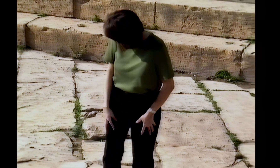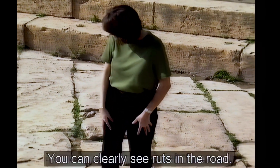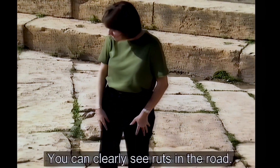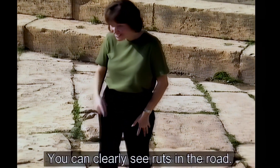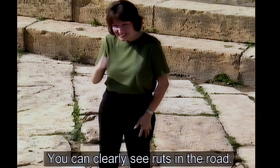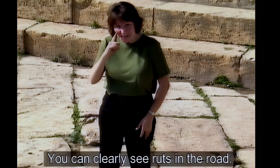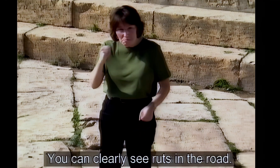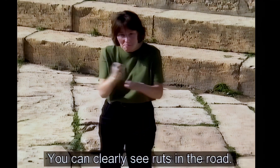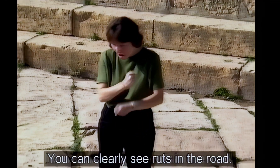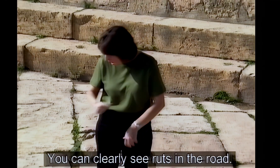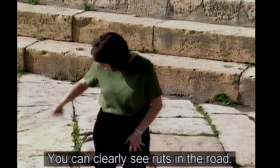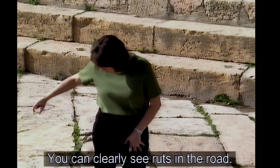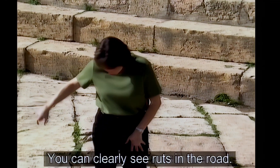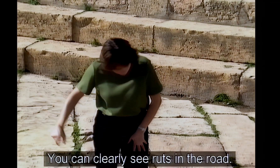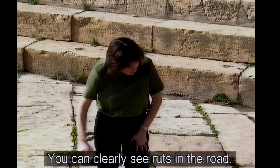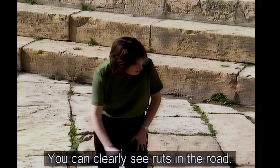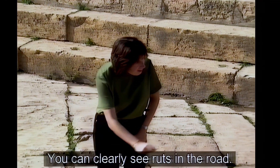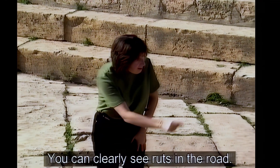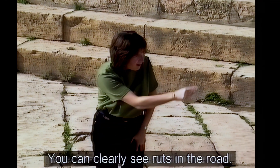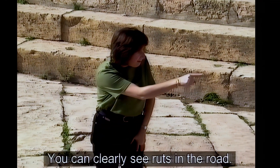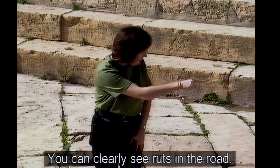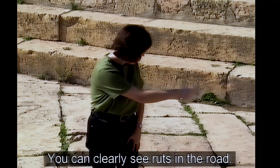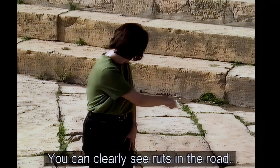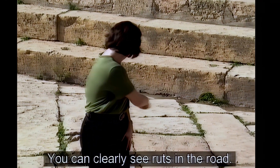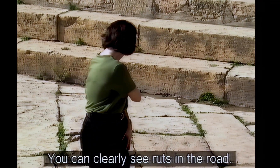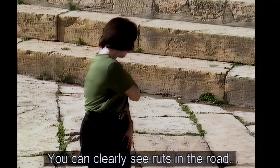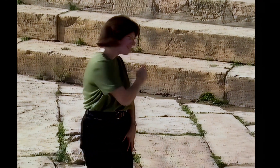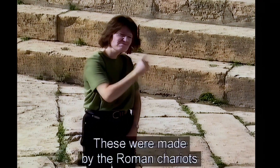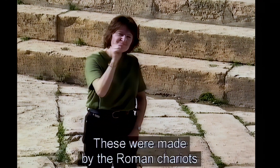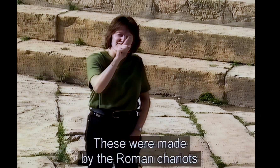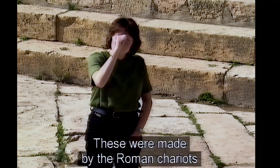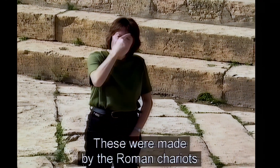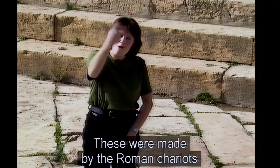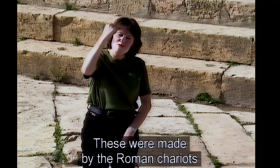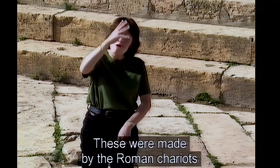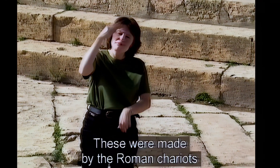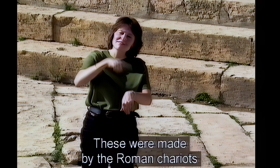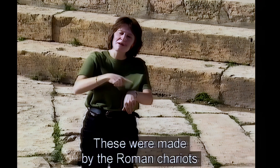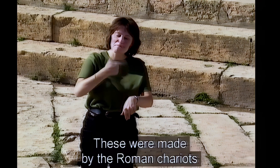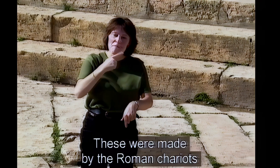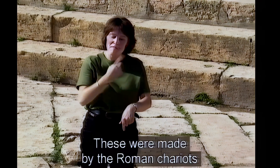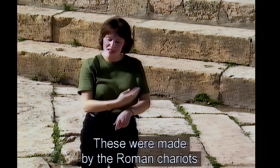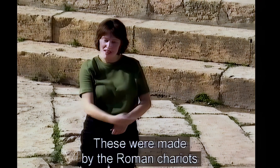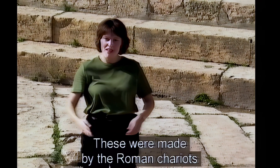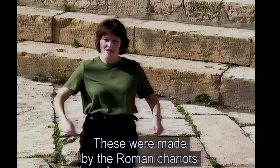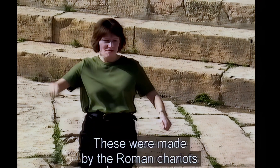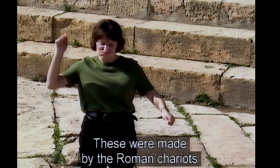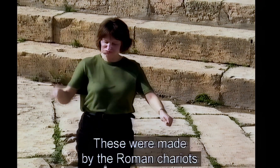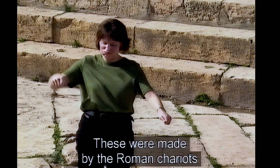You can clearly see ruts in the road. These were made by the Roman chariots that used